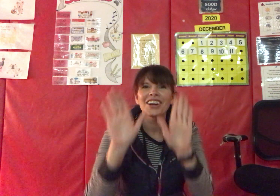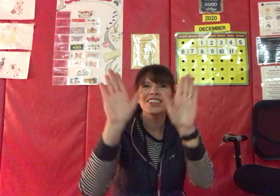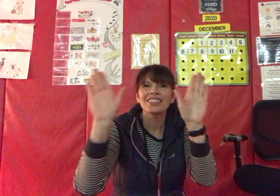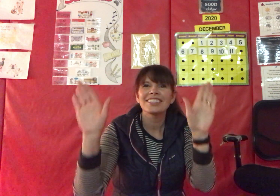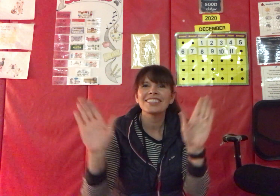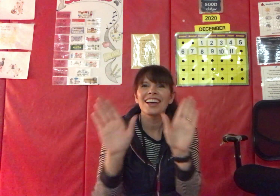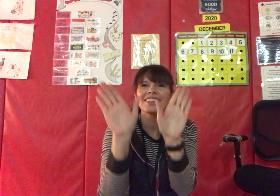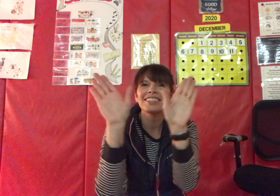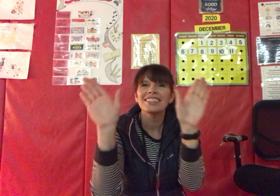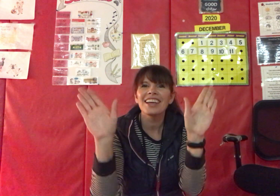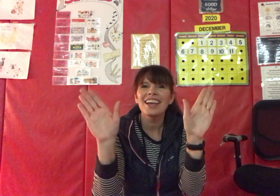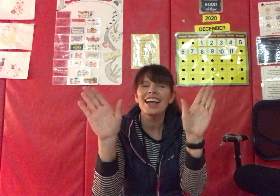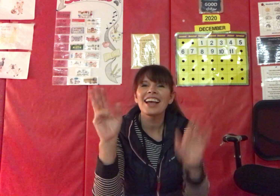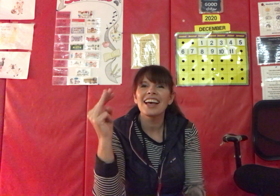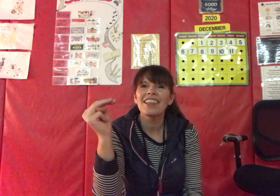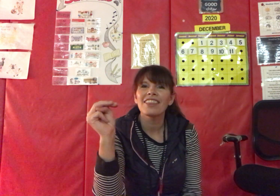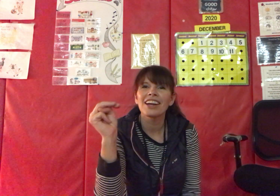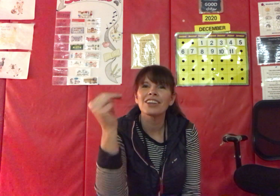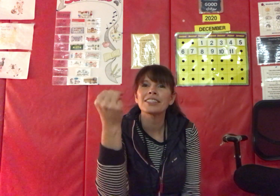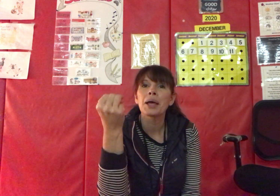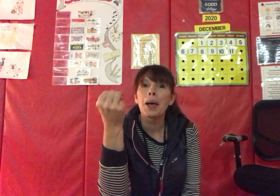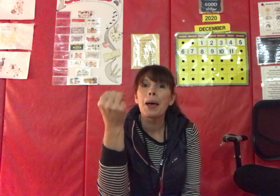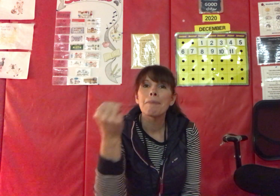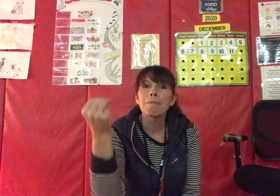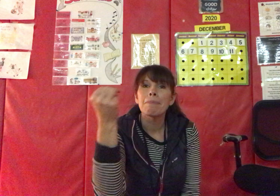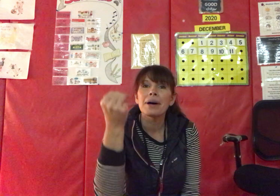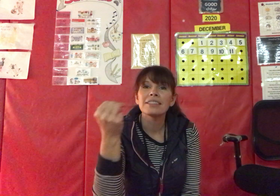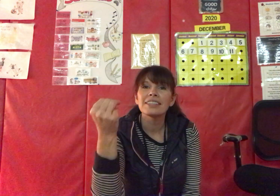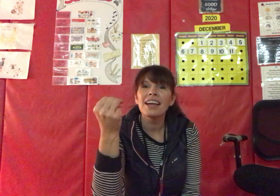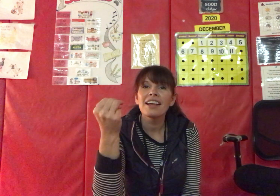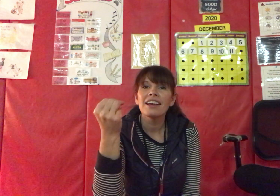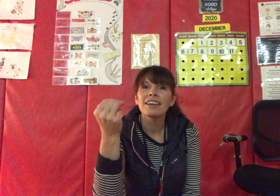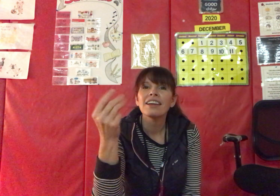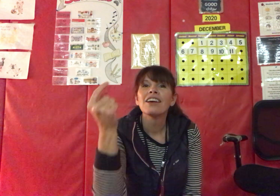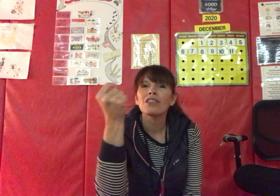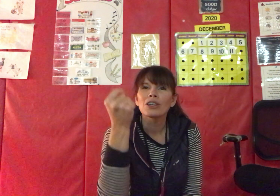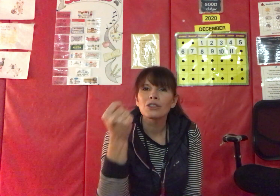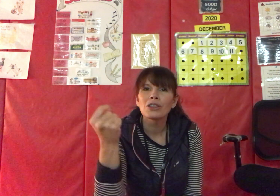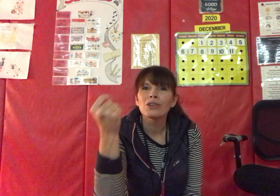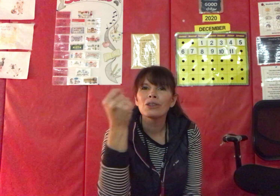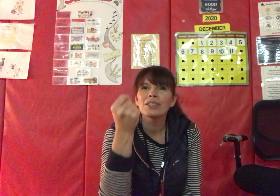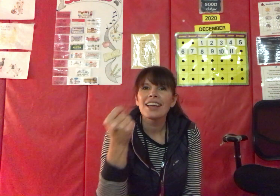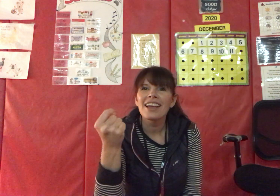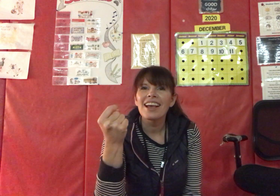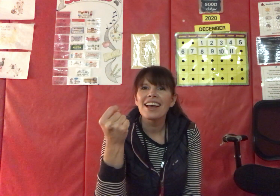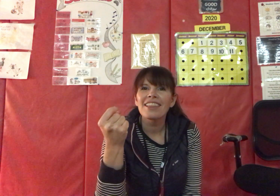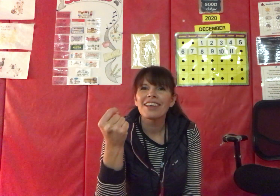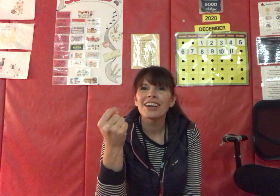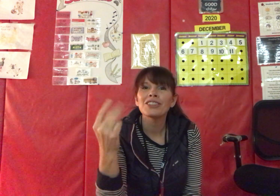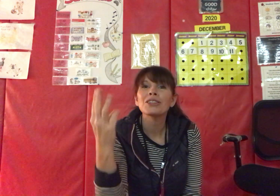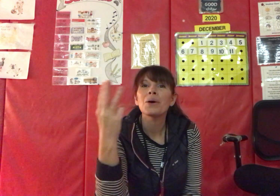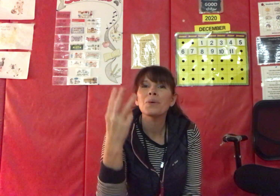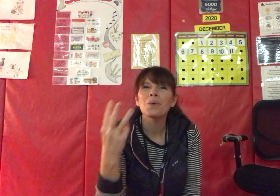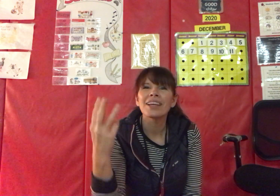There's Sunday and there's Monday, there's Tuesday and there's